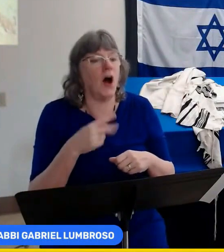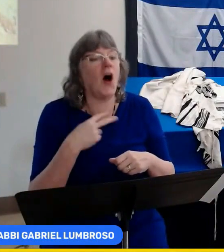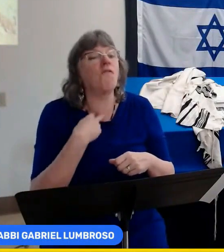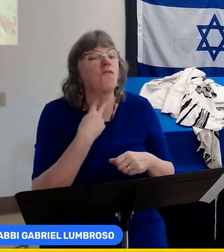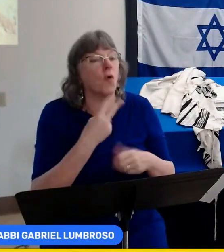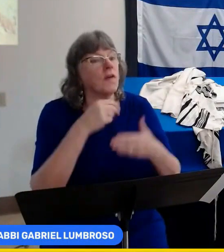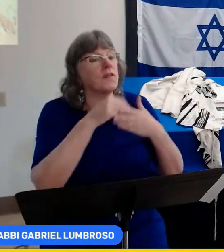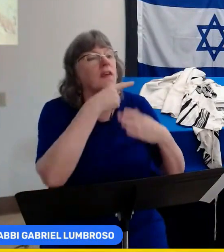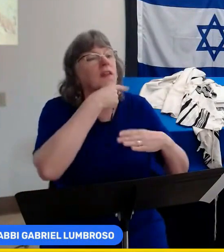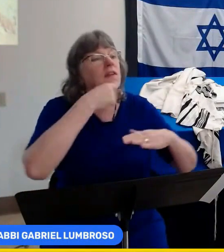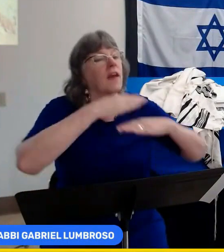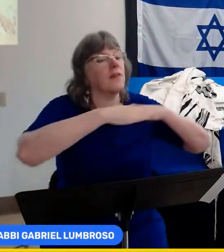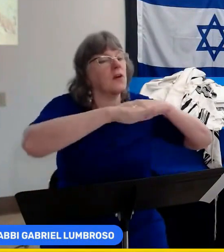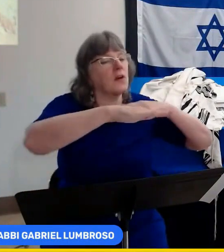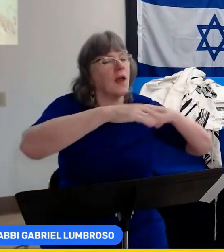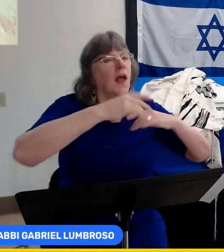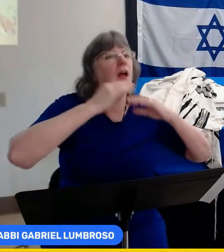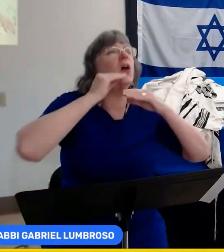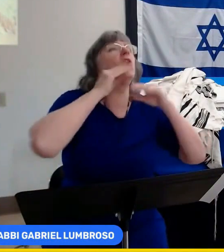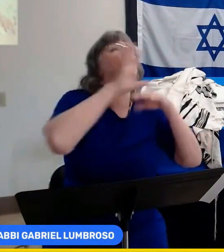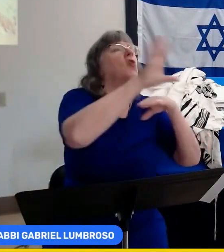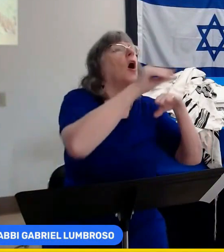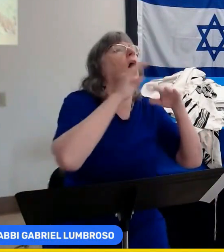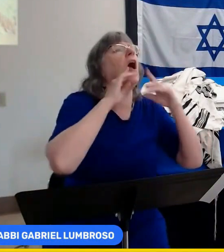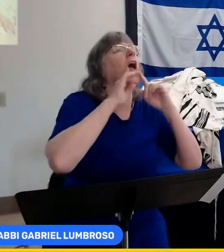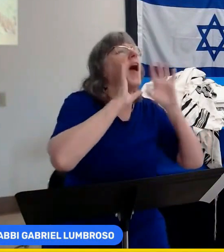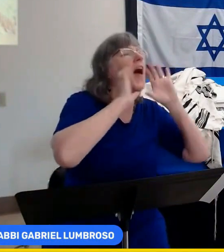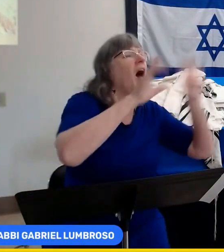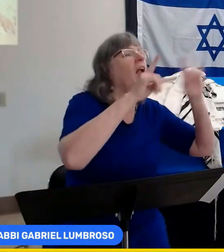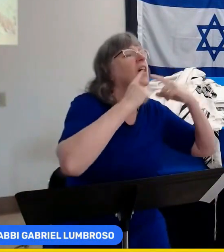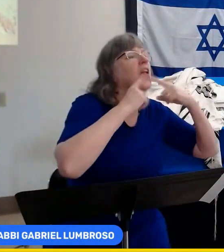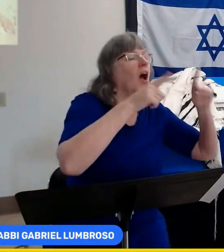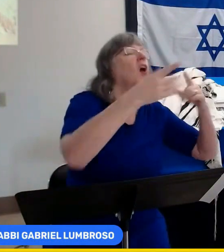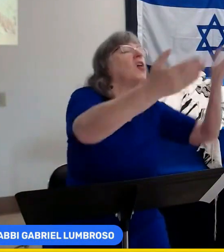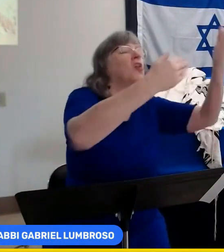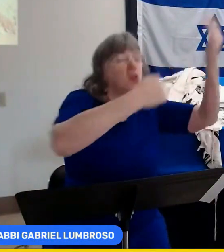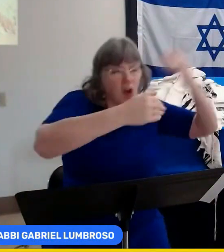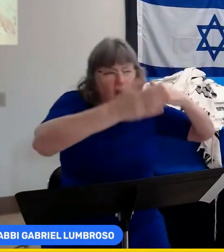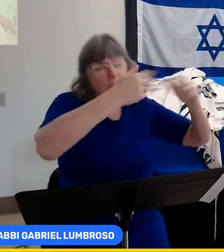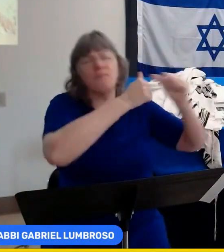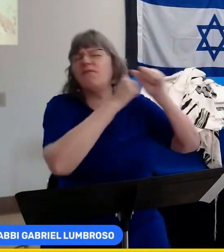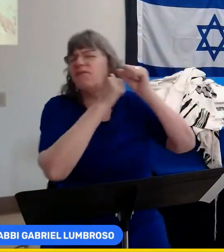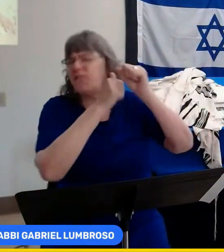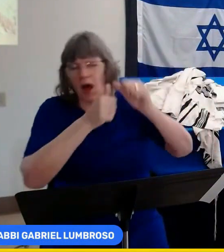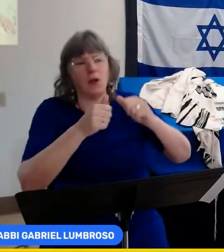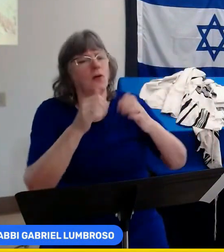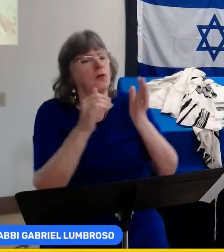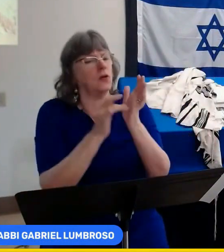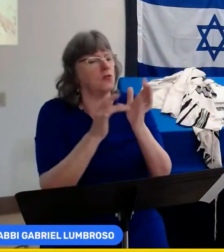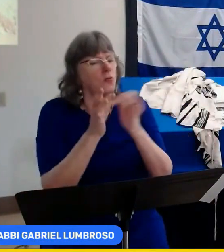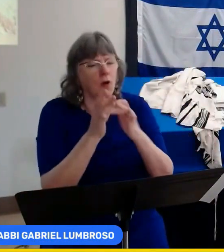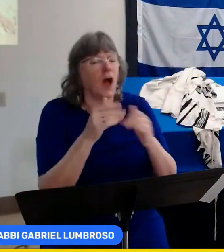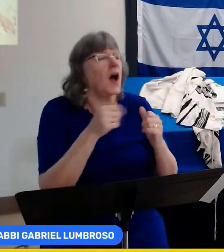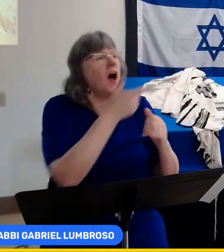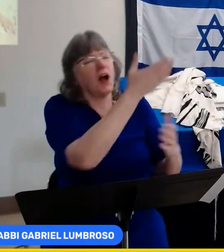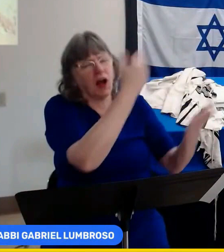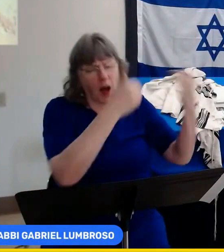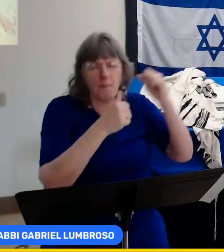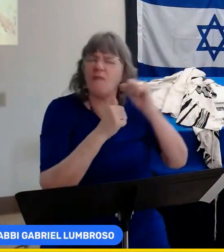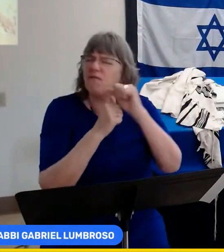calling others to come to the mountain of the God of Jacob to learn all his ways.